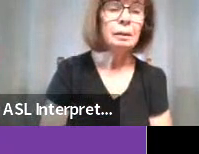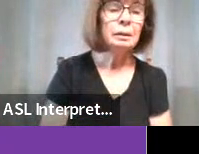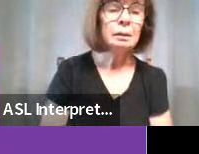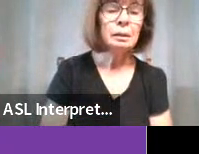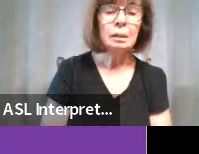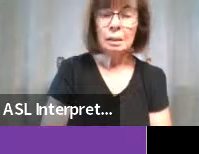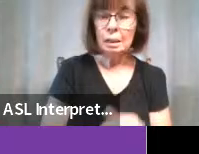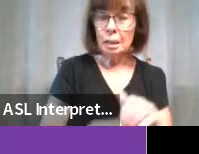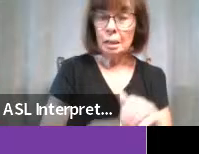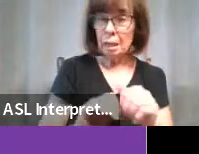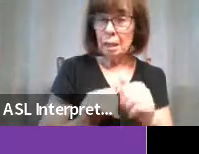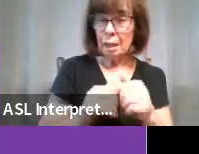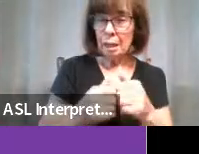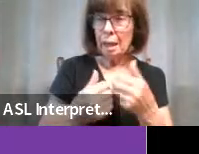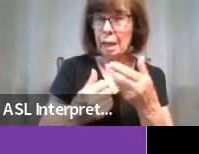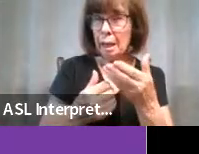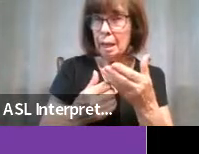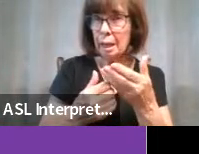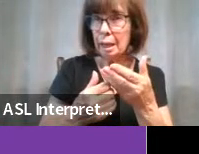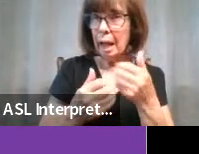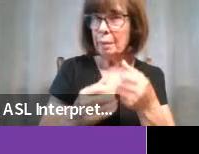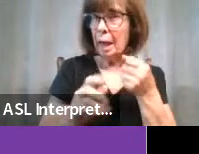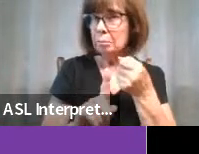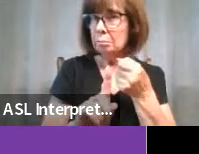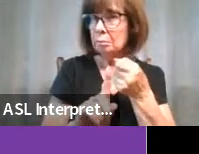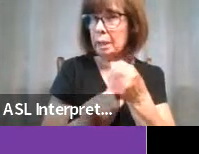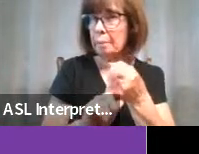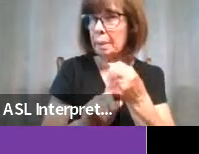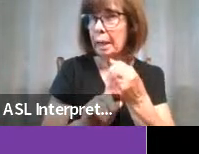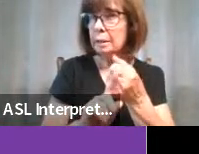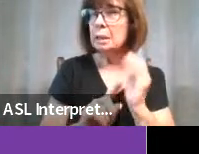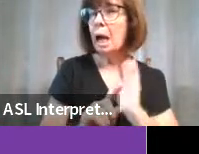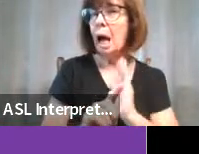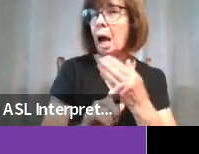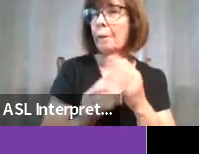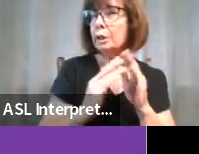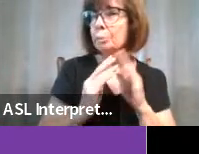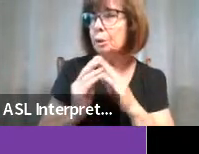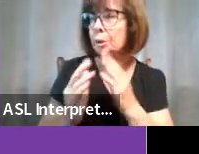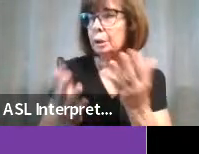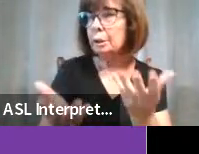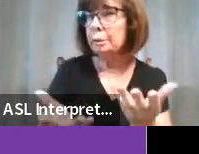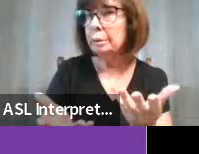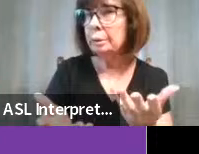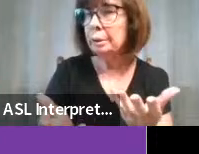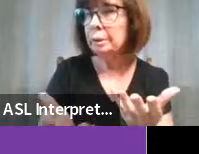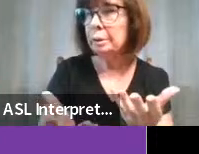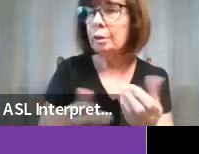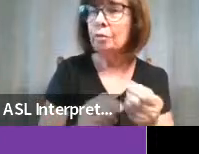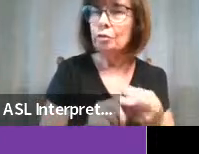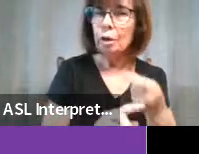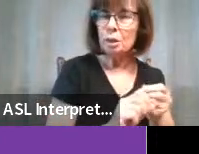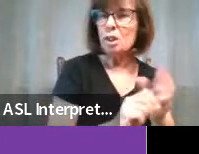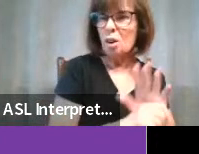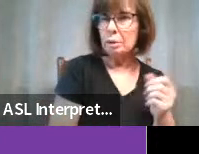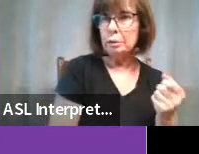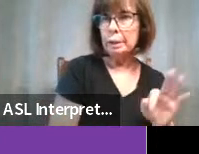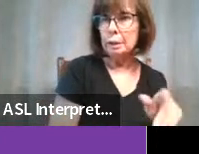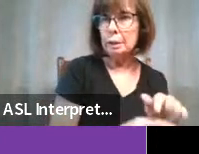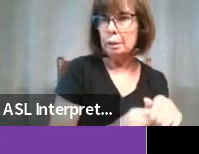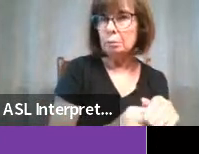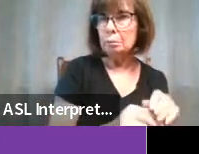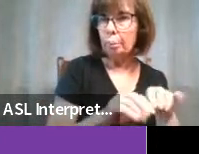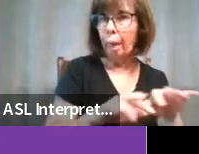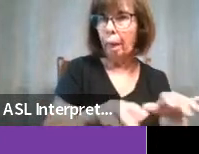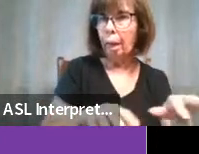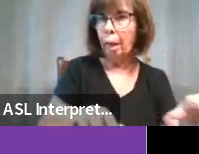is that disproportionately impacting our community member by the COVID-19 infection. So most folks have